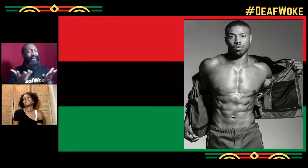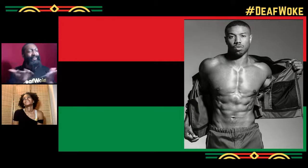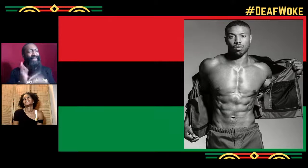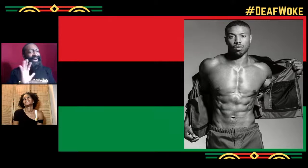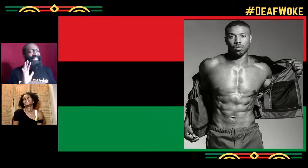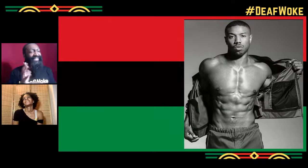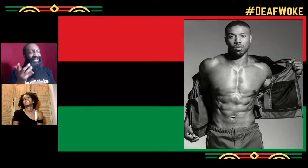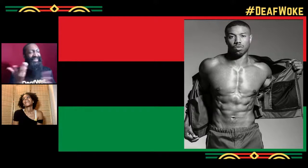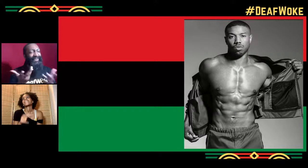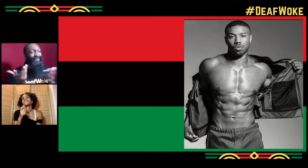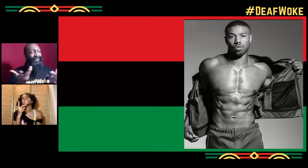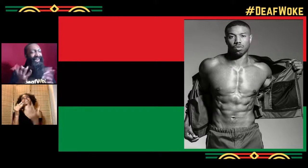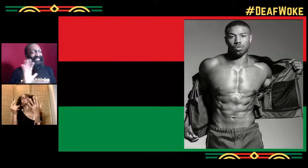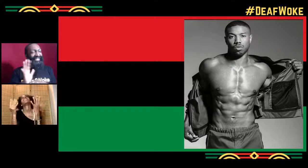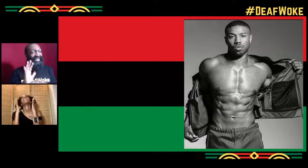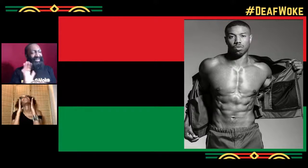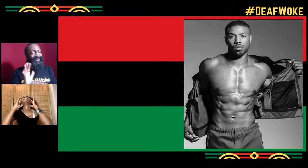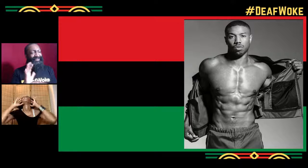Actor.